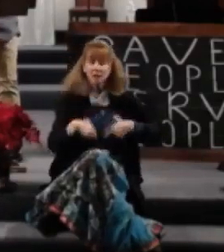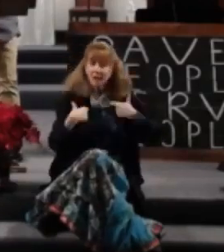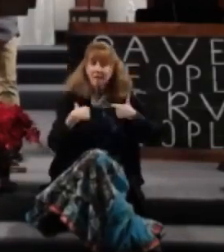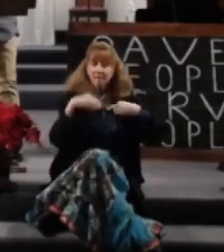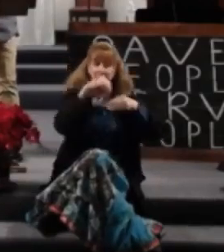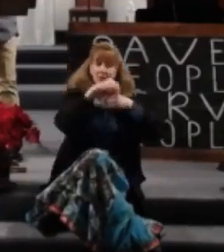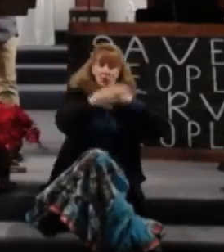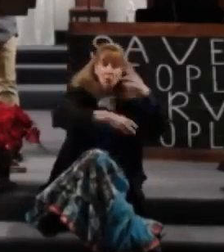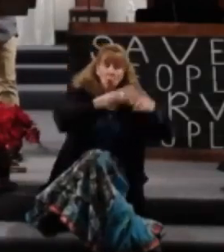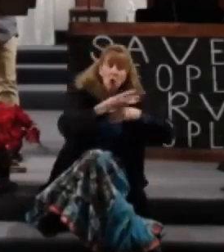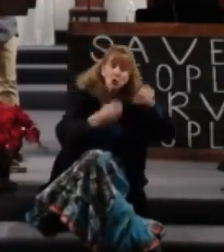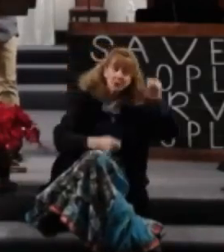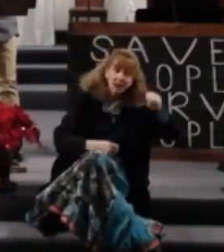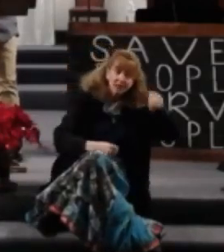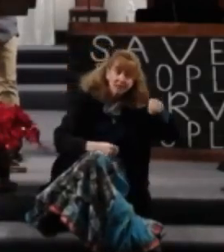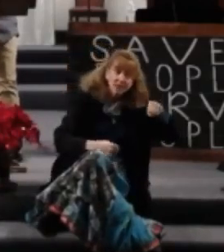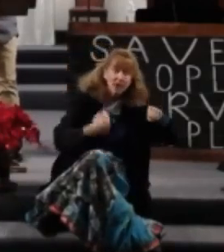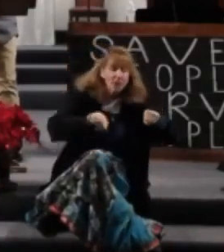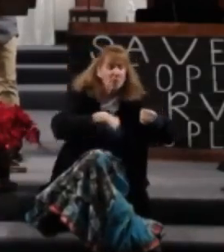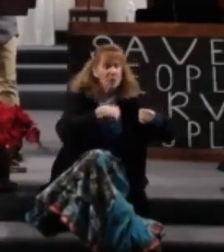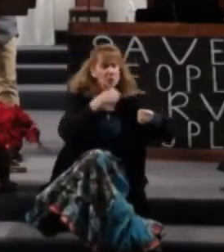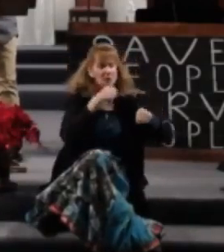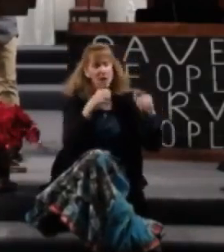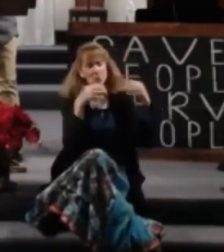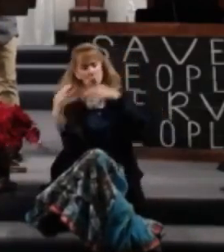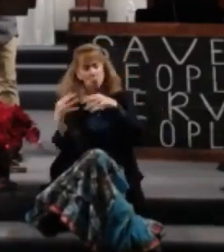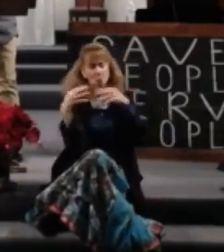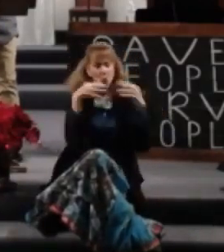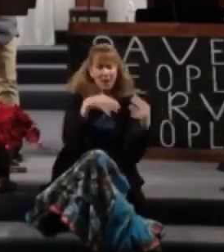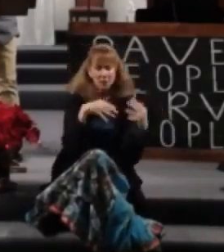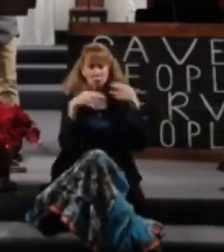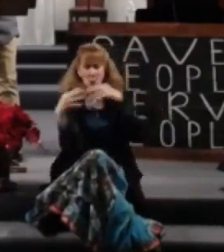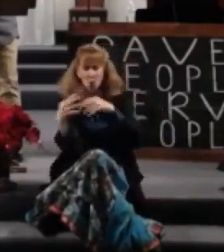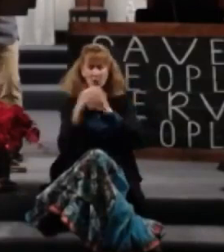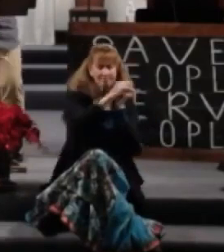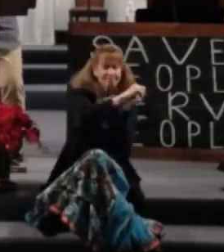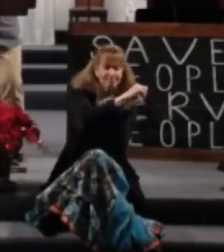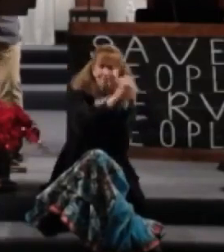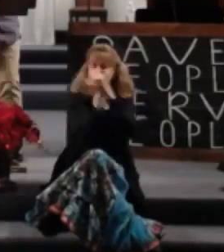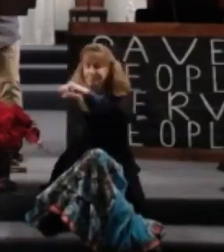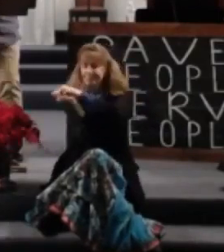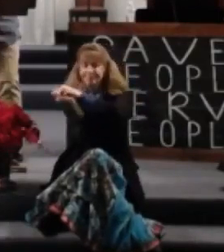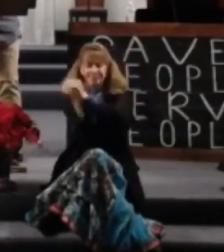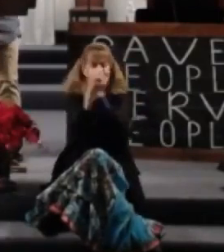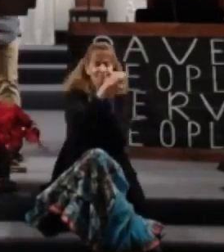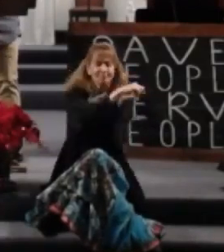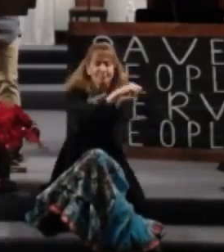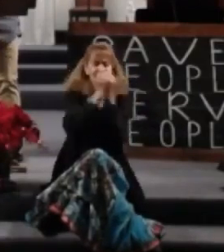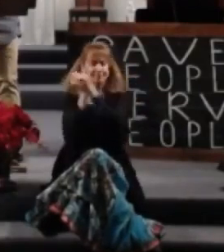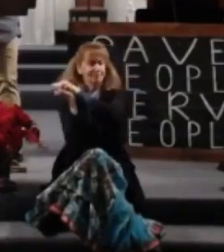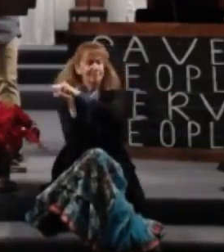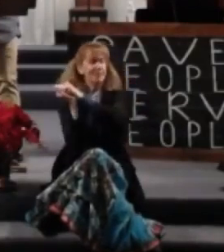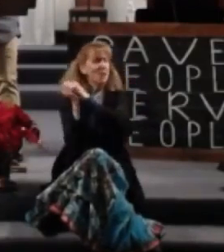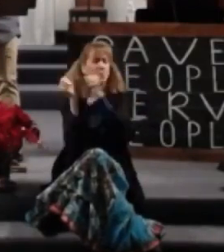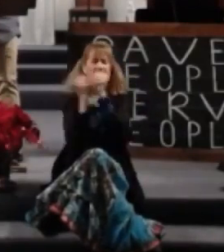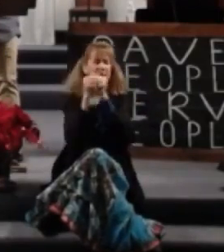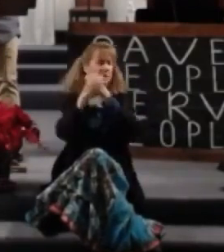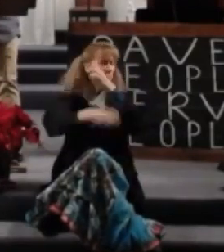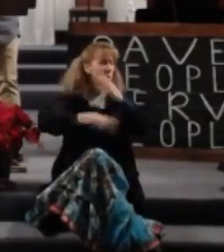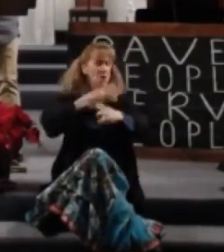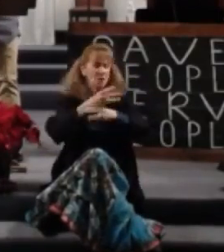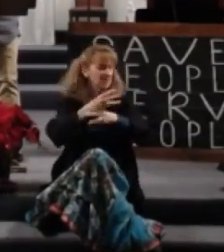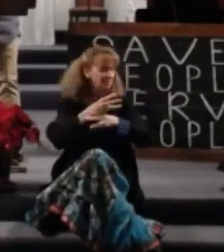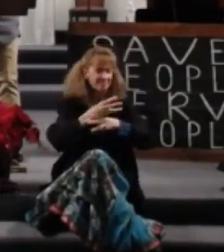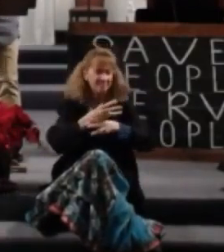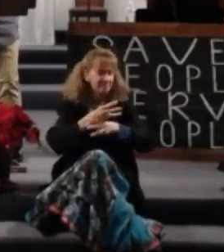world, we do not wage war as the world does. We don't do things the way the world does. We